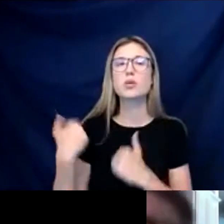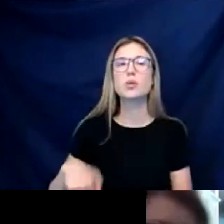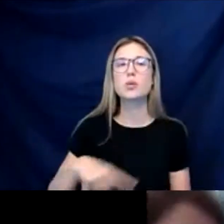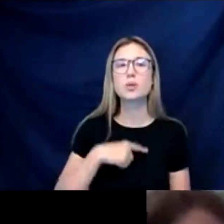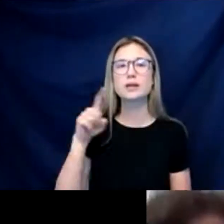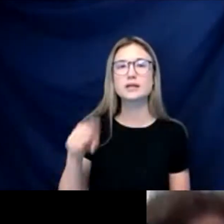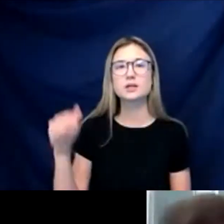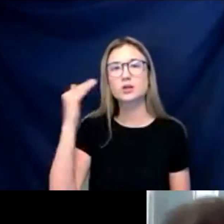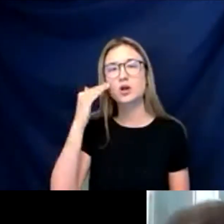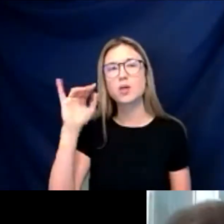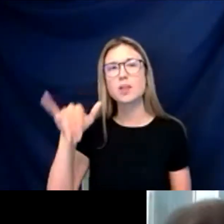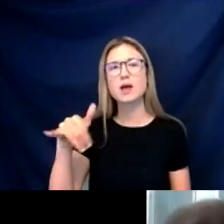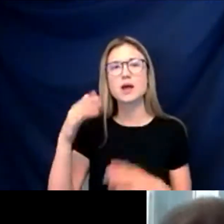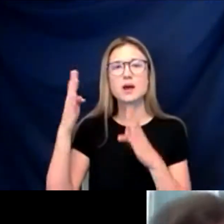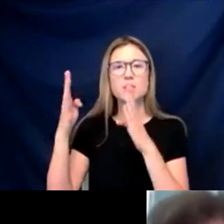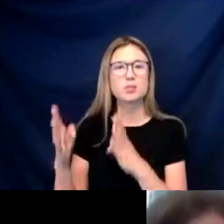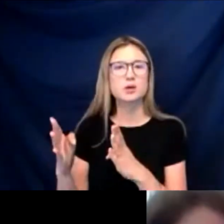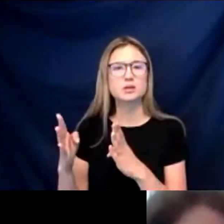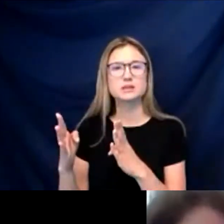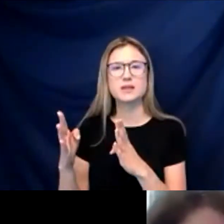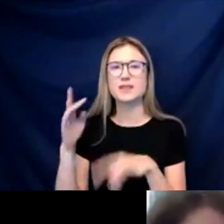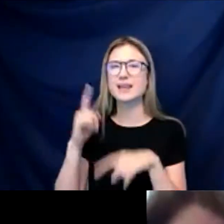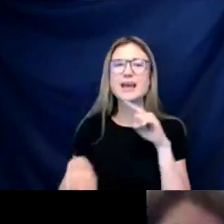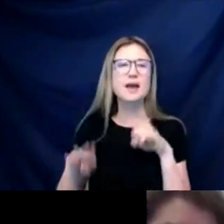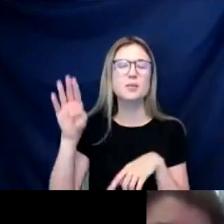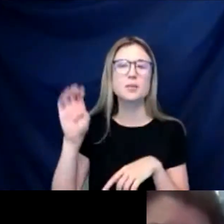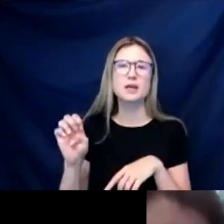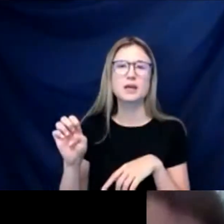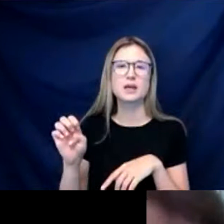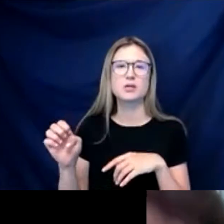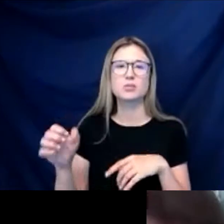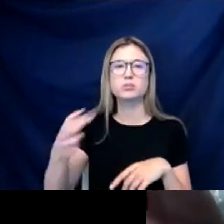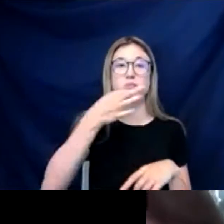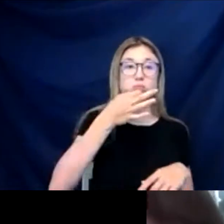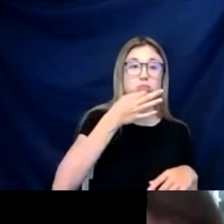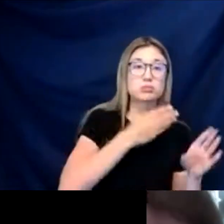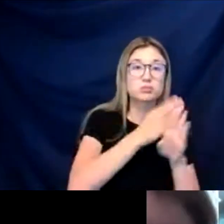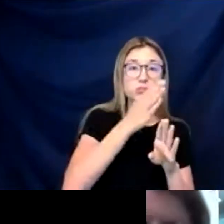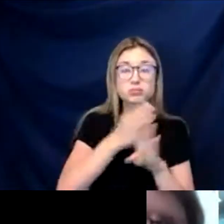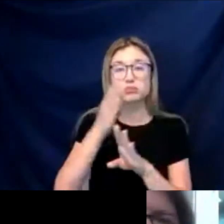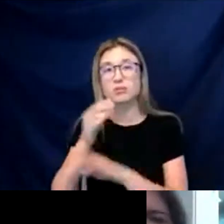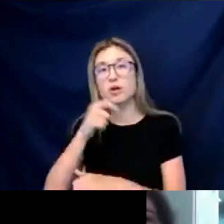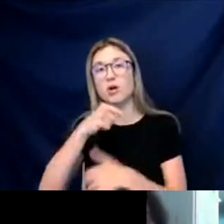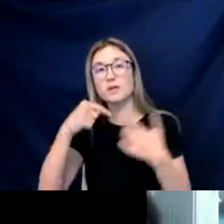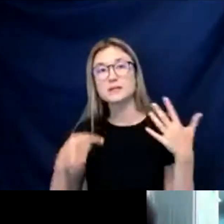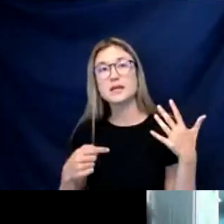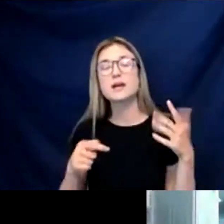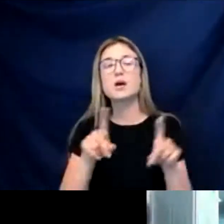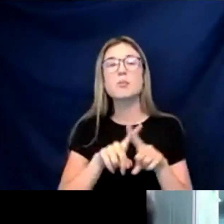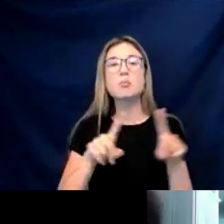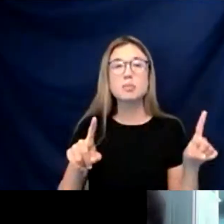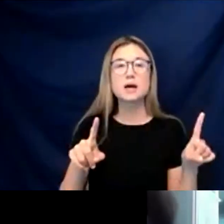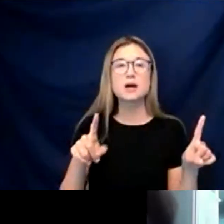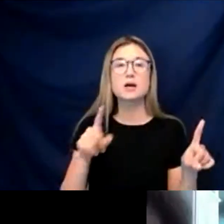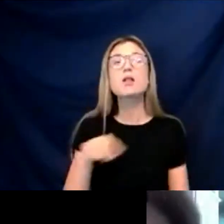be a technologist and a lawyer and, you know, all the different things that we interface with, but they need to know how